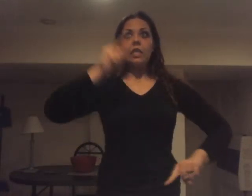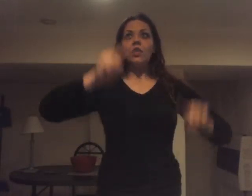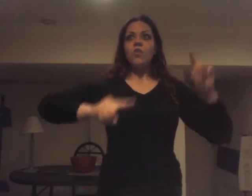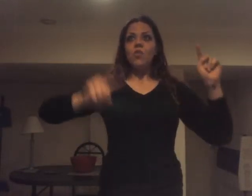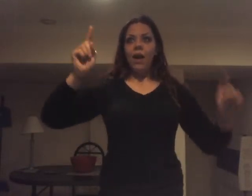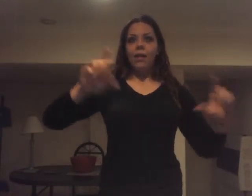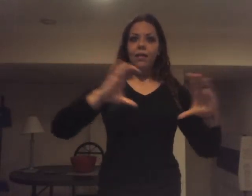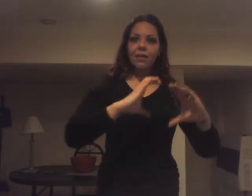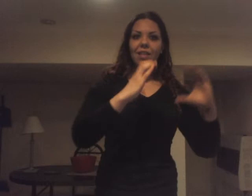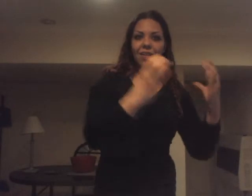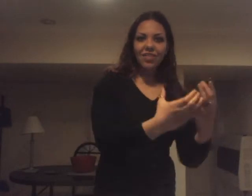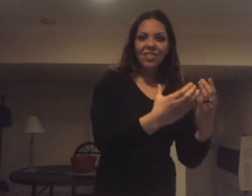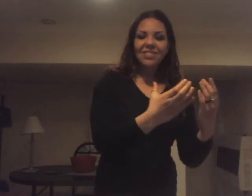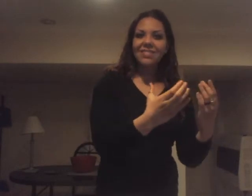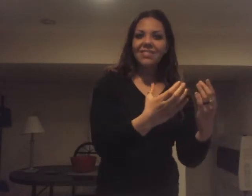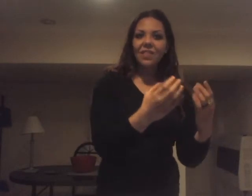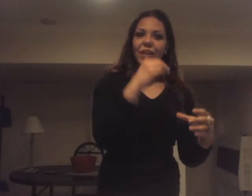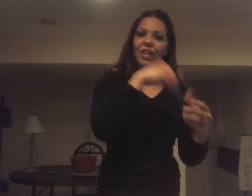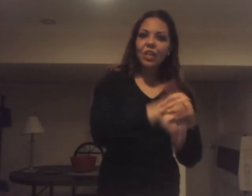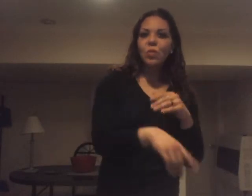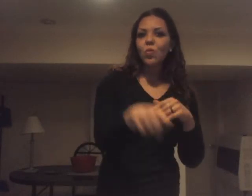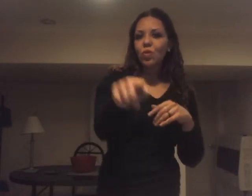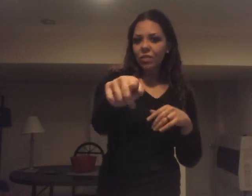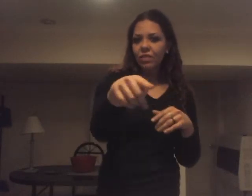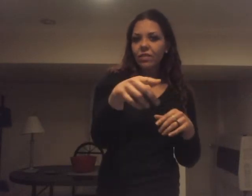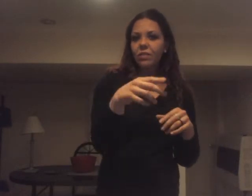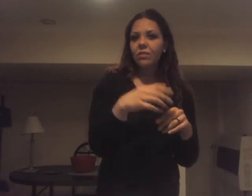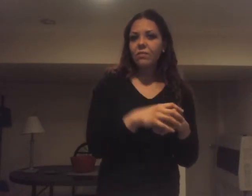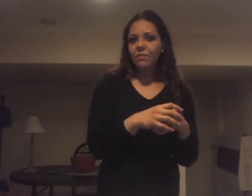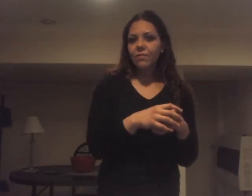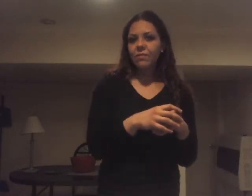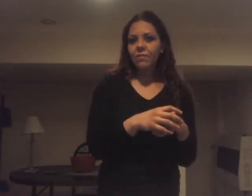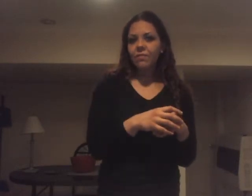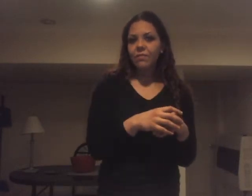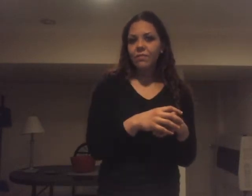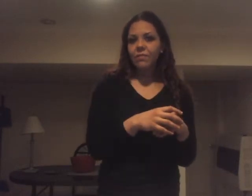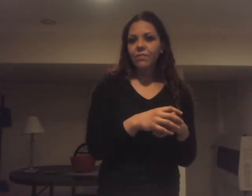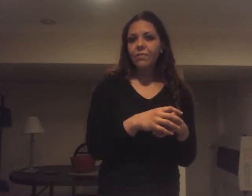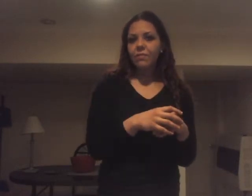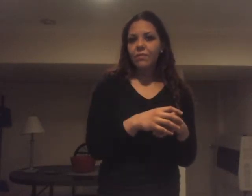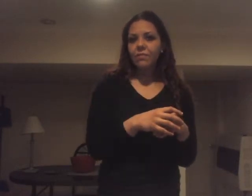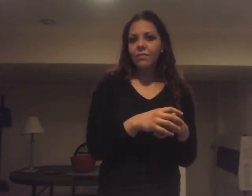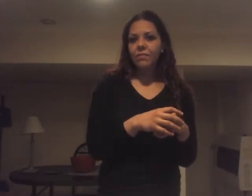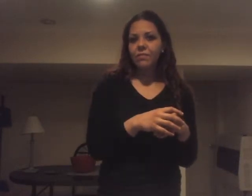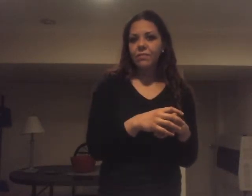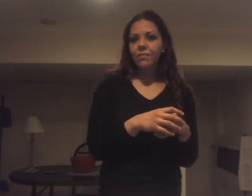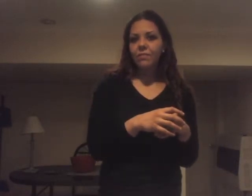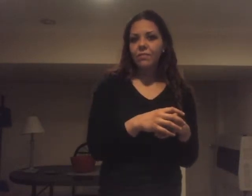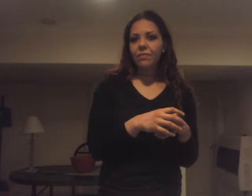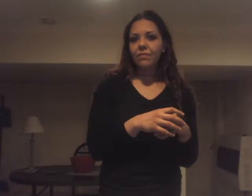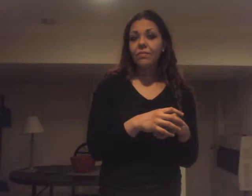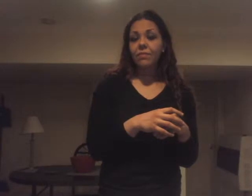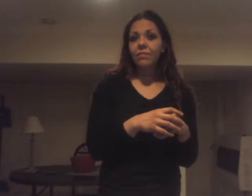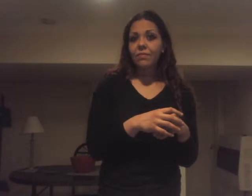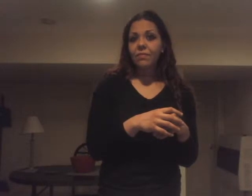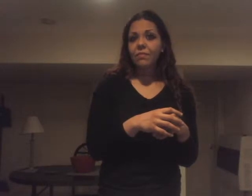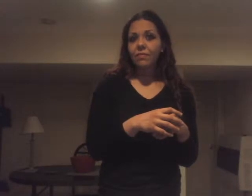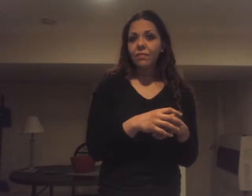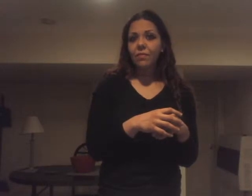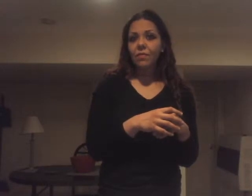antisocial, borderline, histrionic, and narcissistic personality disorders. And then there